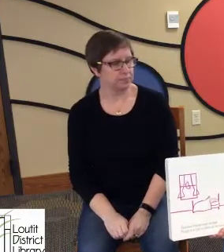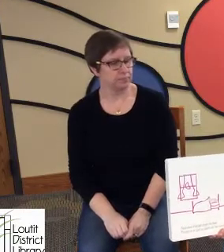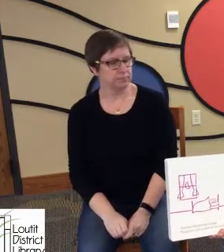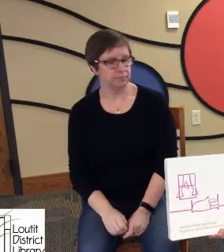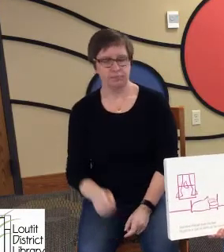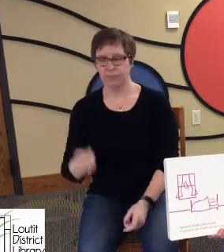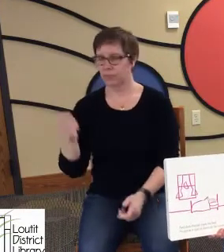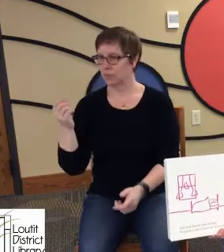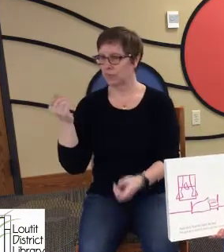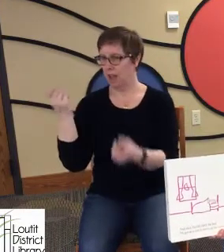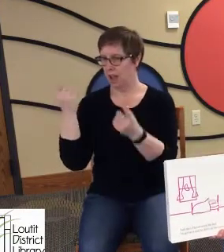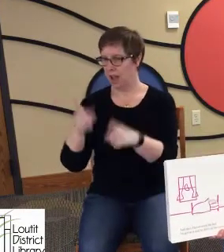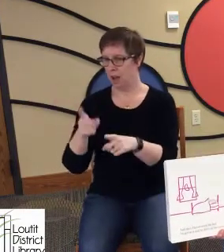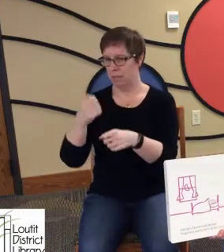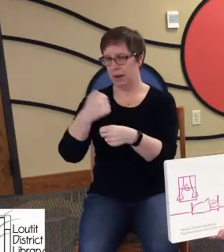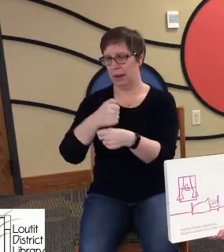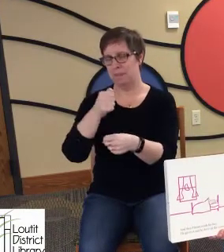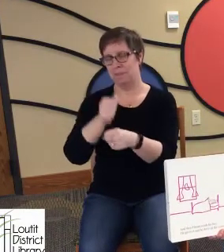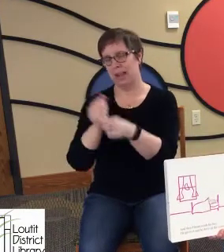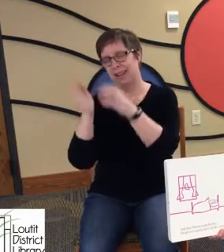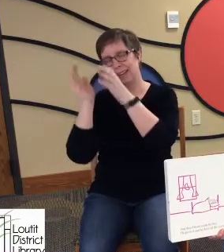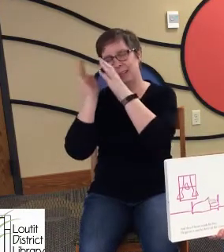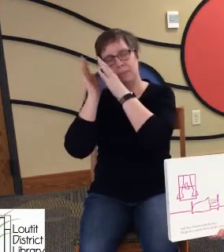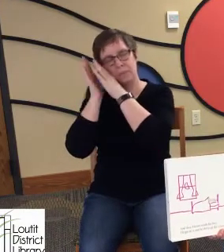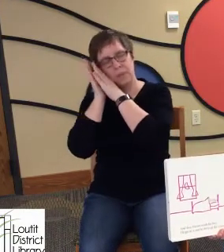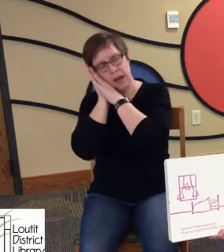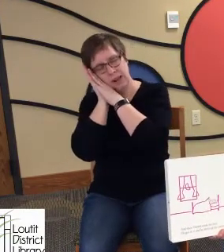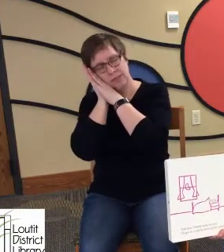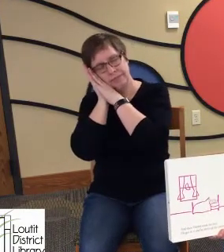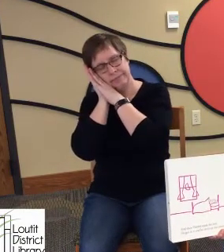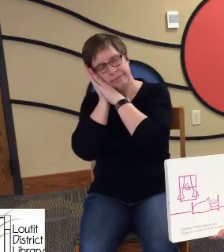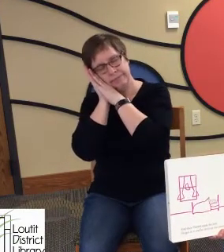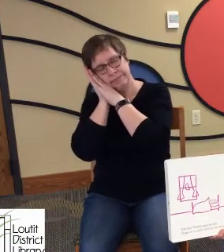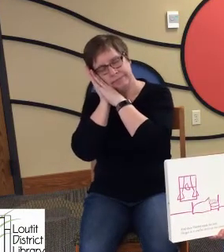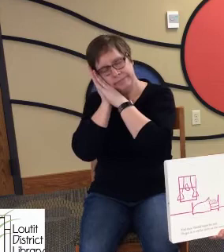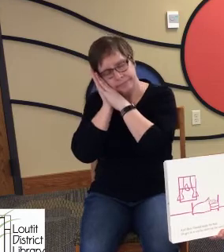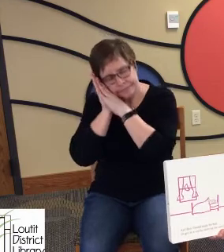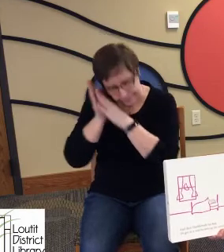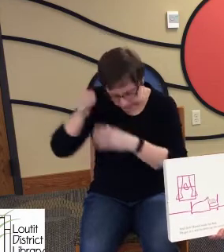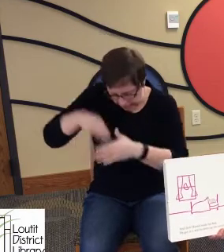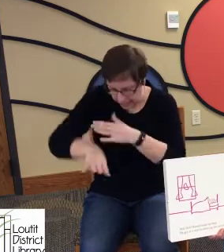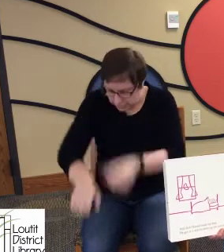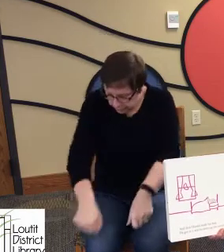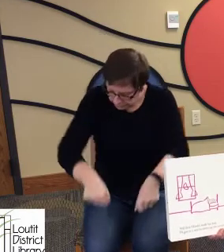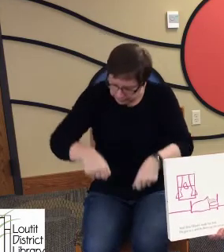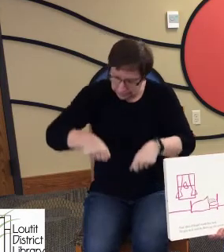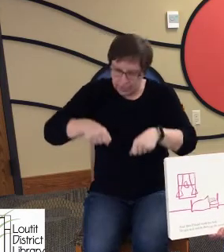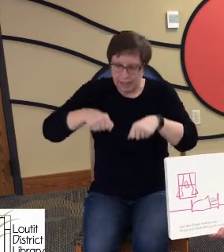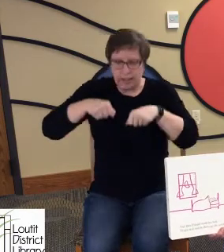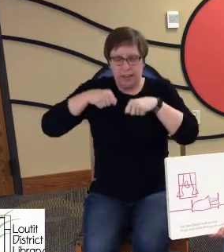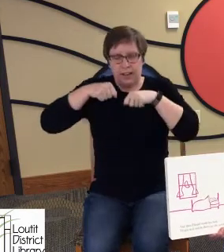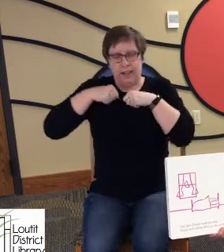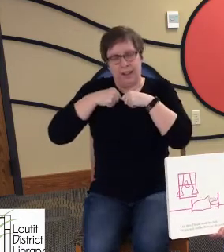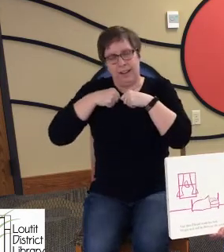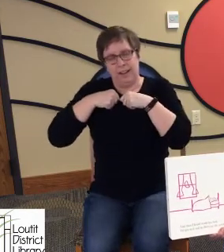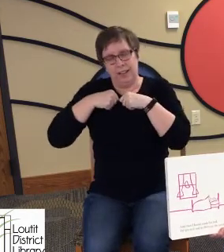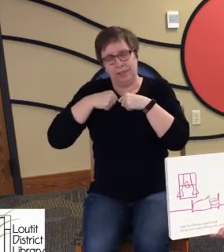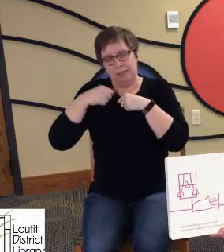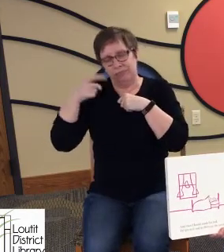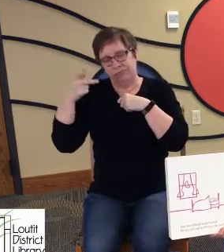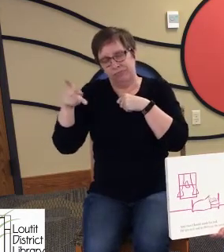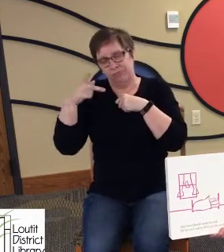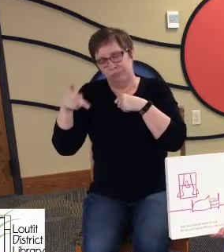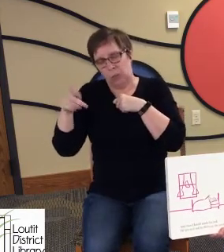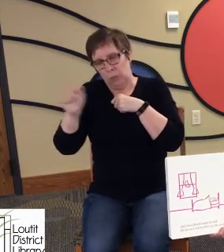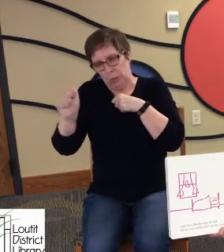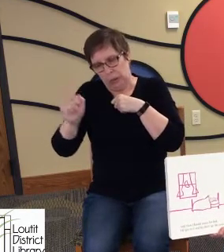And then Harold made his bed. He got in it and he drew up the covers. The purple crayon dropped